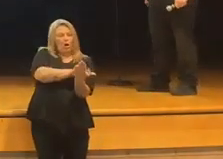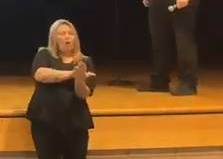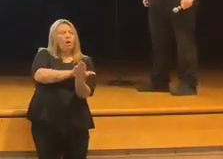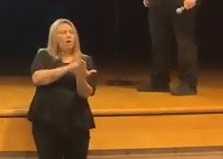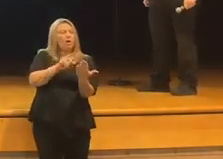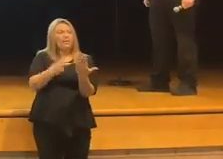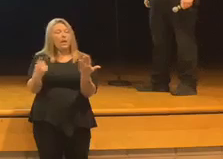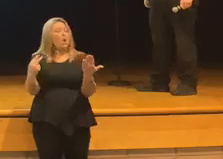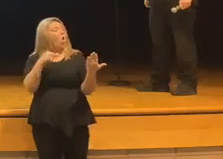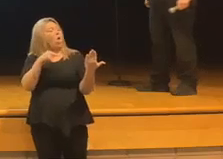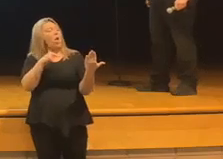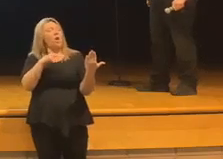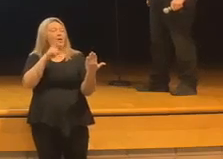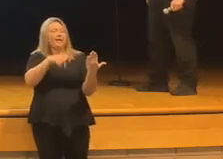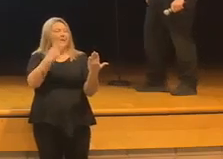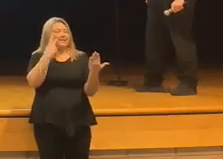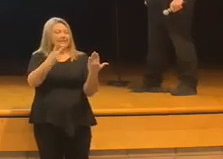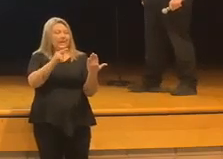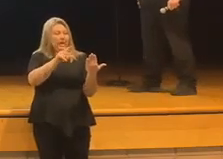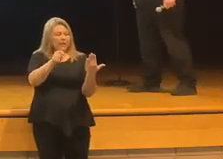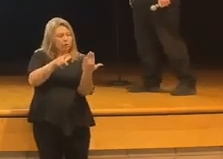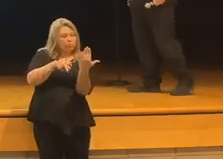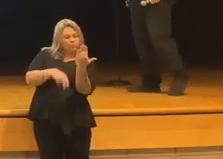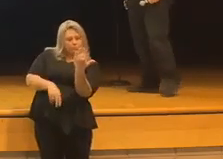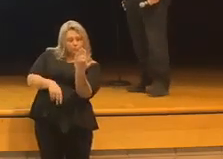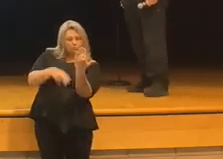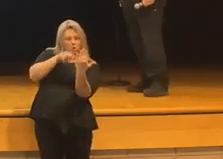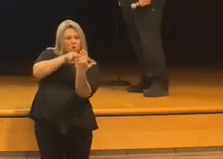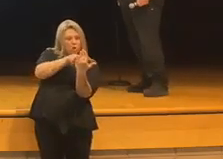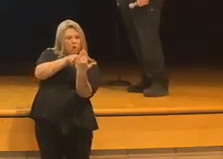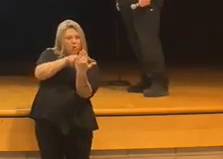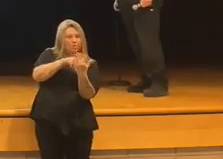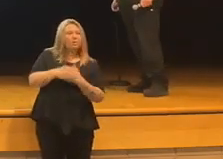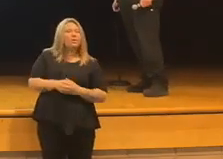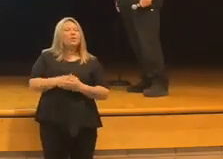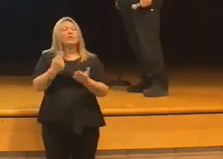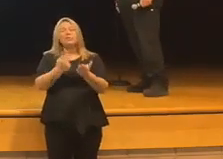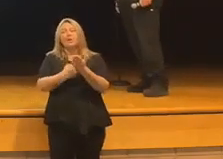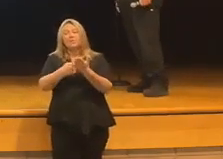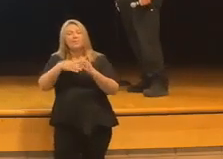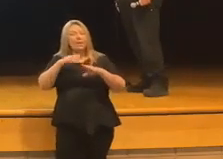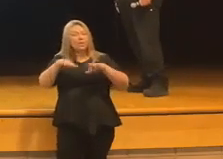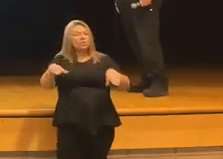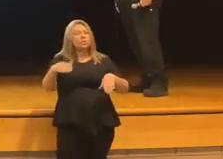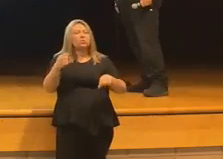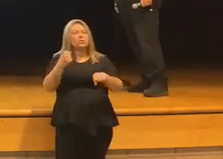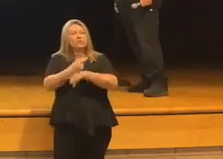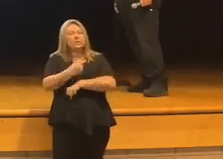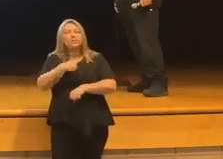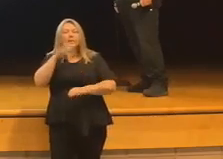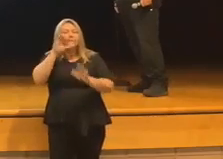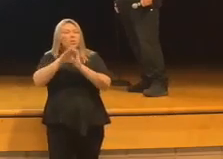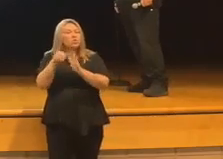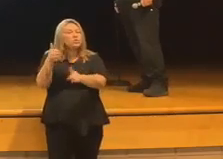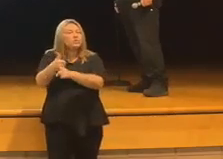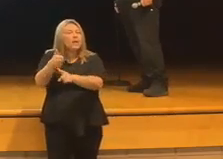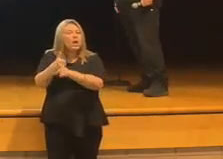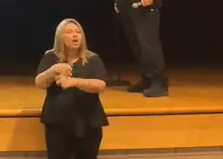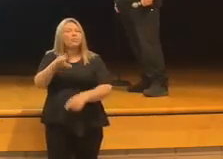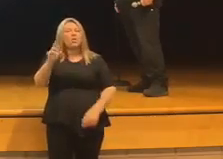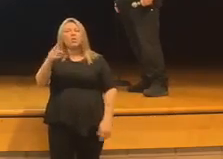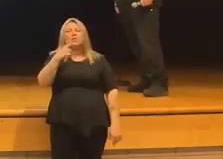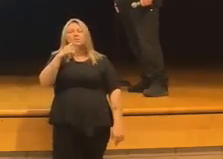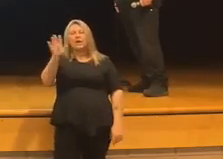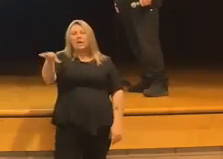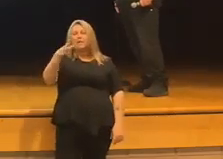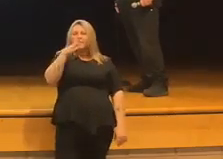that's not, I've got children. They send me pictures of themselves. They send, hey mom, does this look good